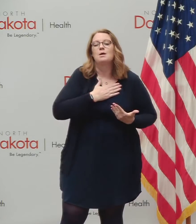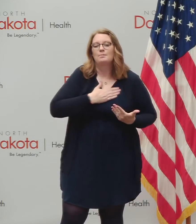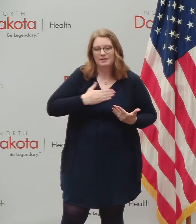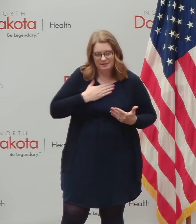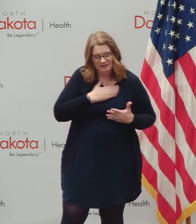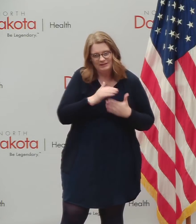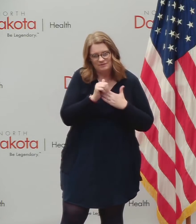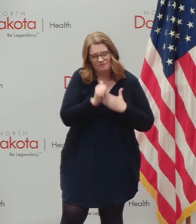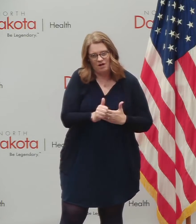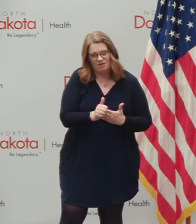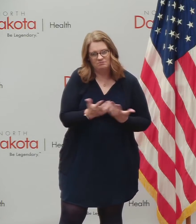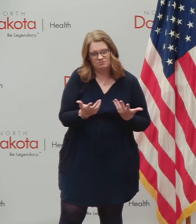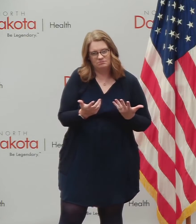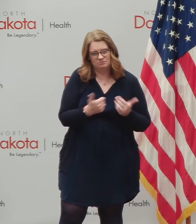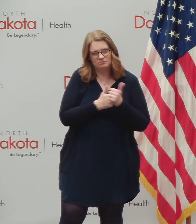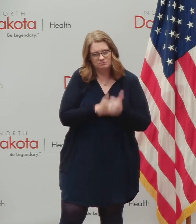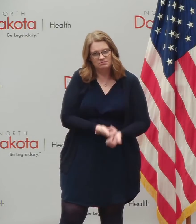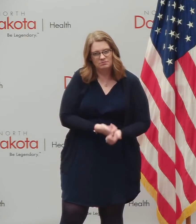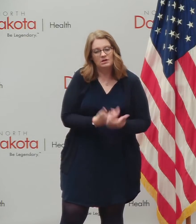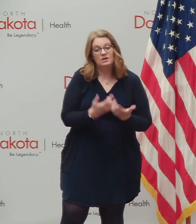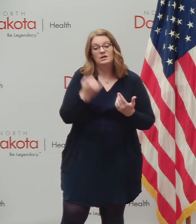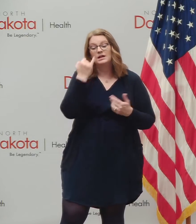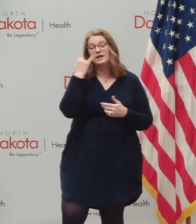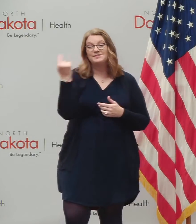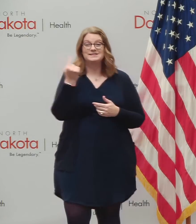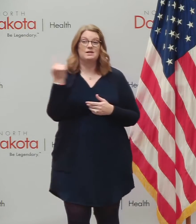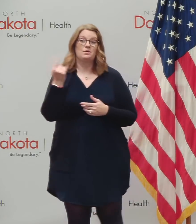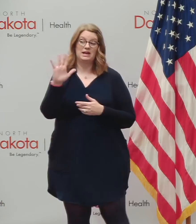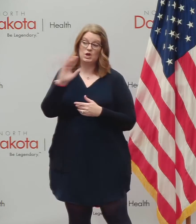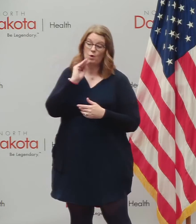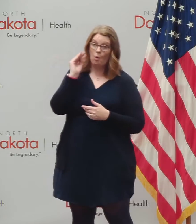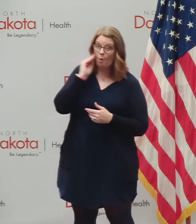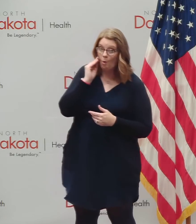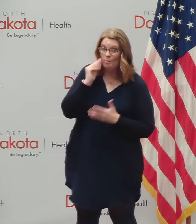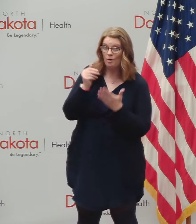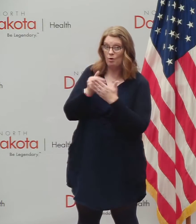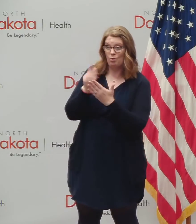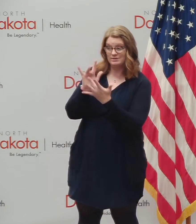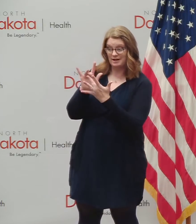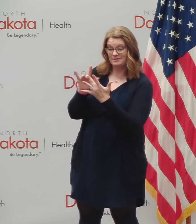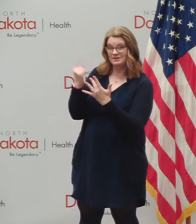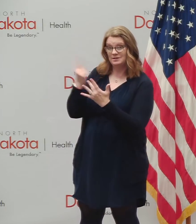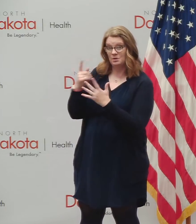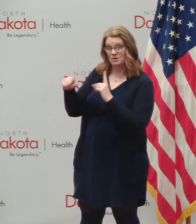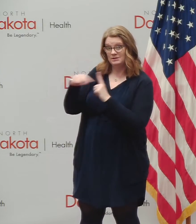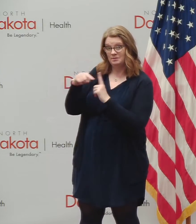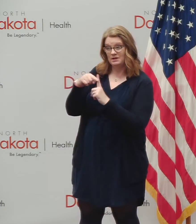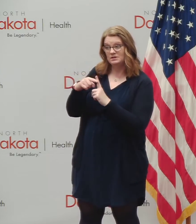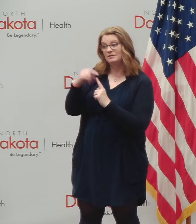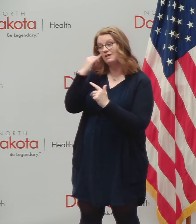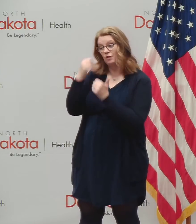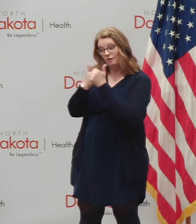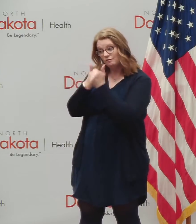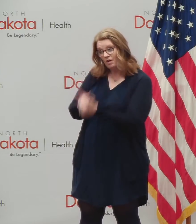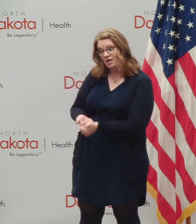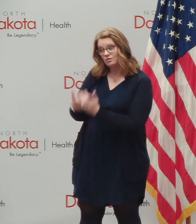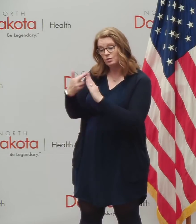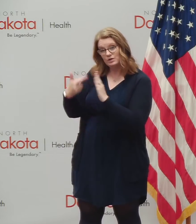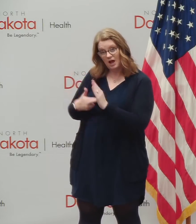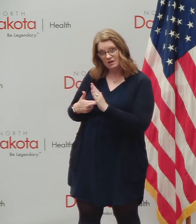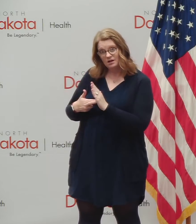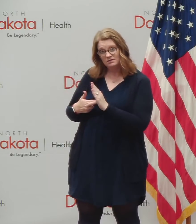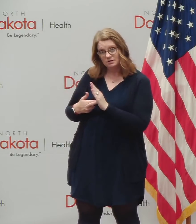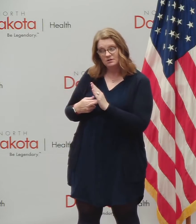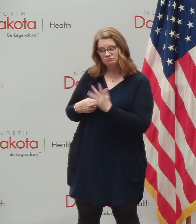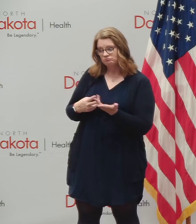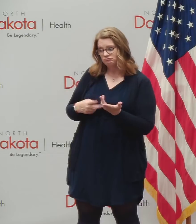that time frame. And again, if you've got a household member or a close contact to someone who's positive, if you're also following those guidelines, you